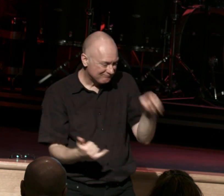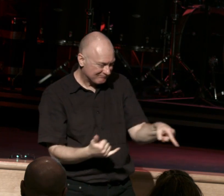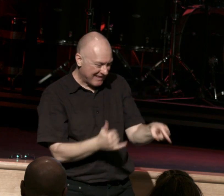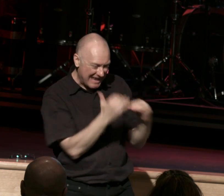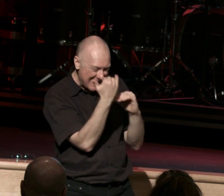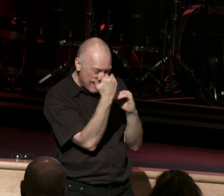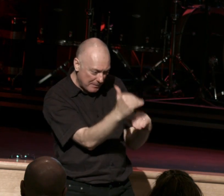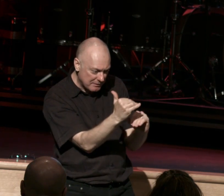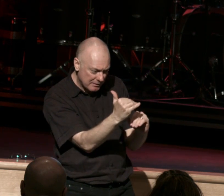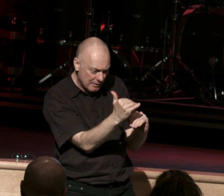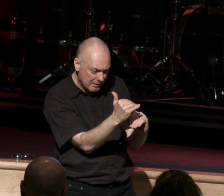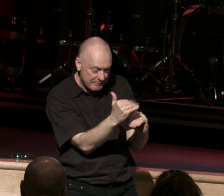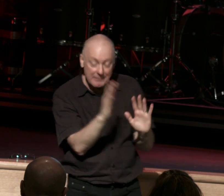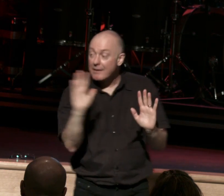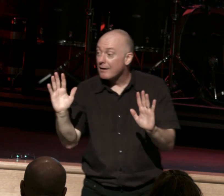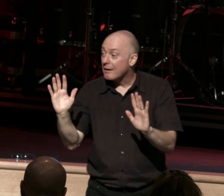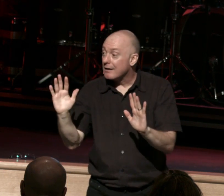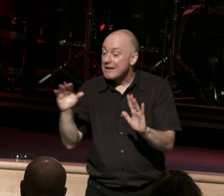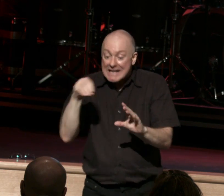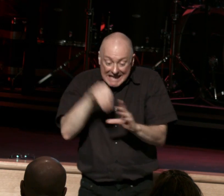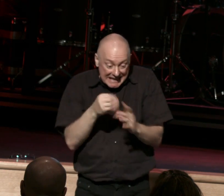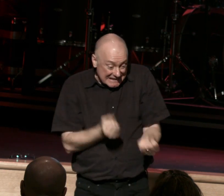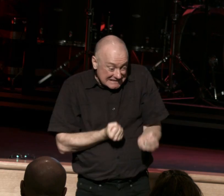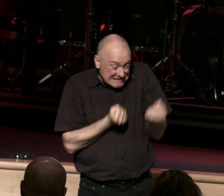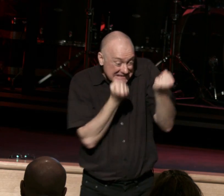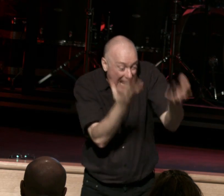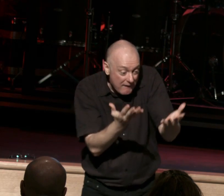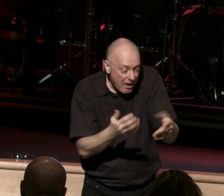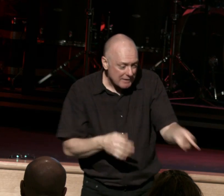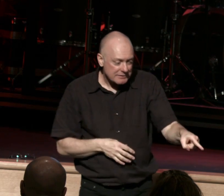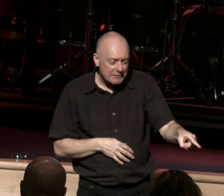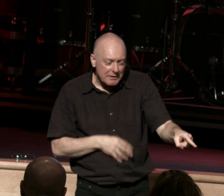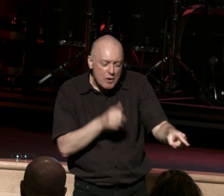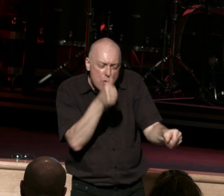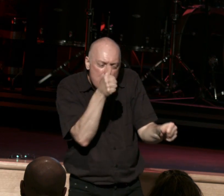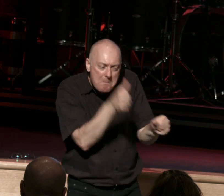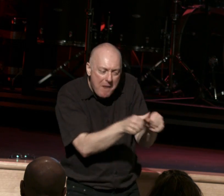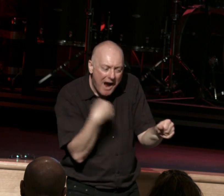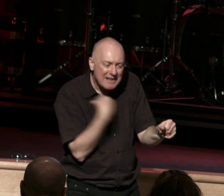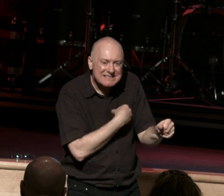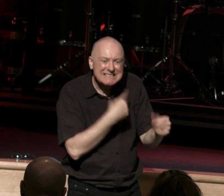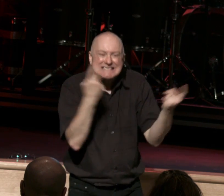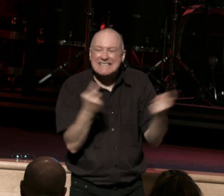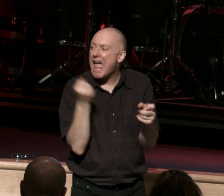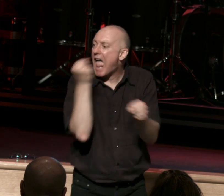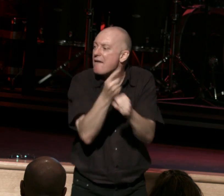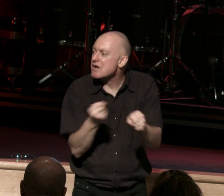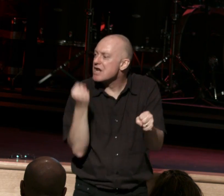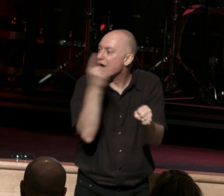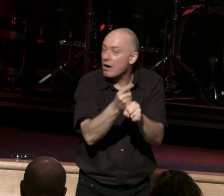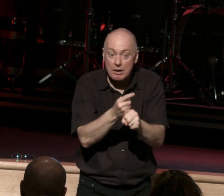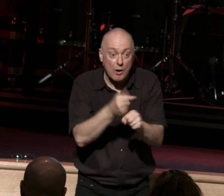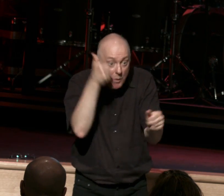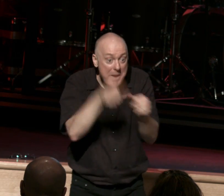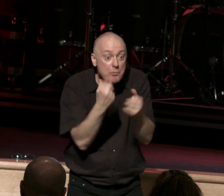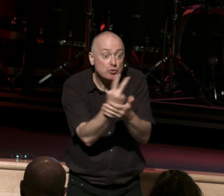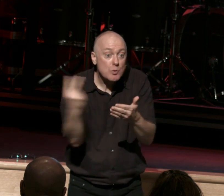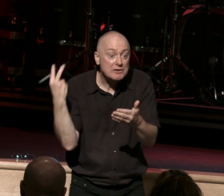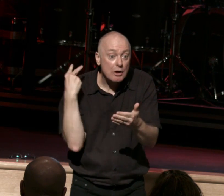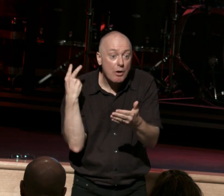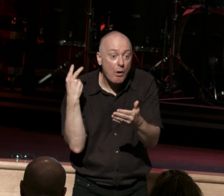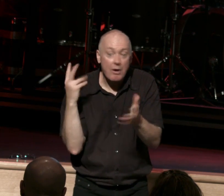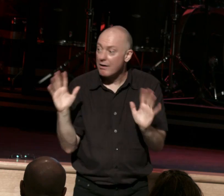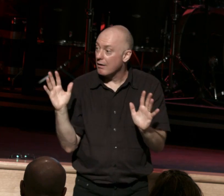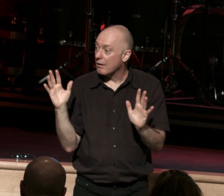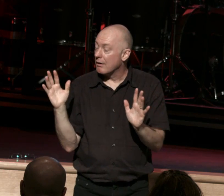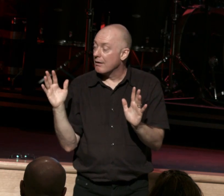the limitations of the old covenant. But in these sacrifices, there is a reminder of sin every year. Again, we learned this a couple of